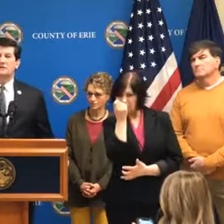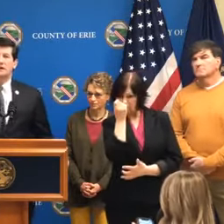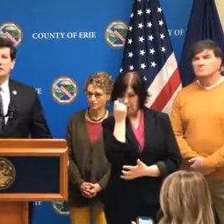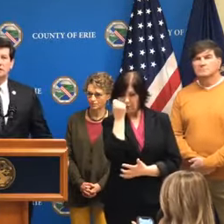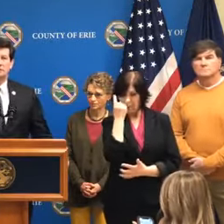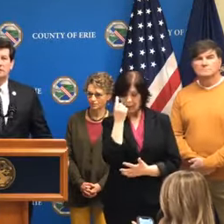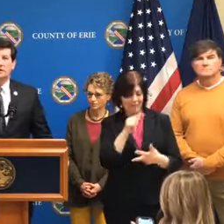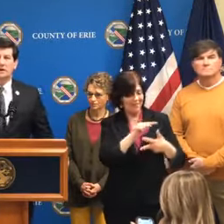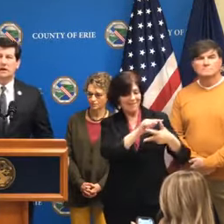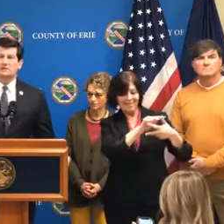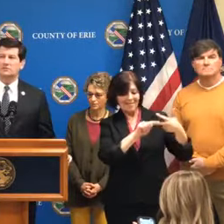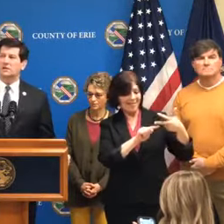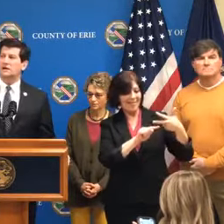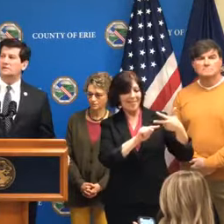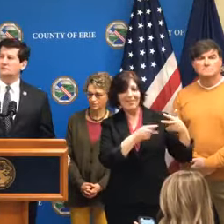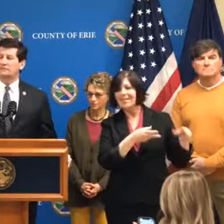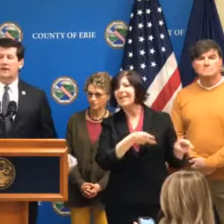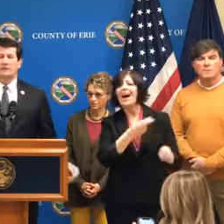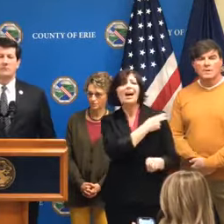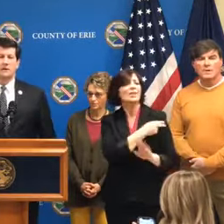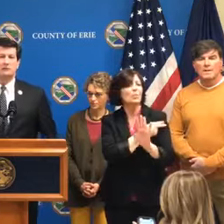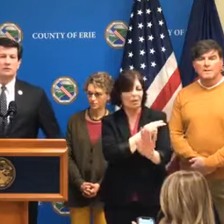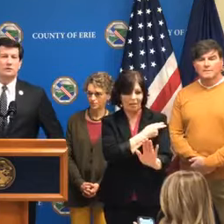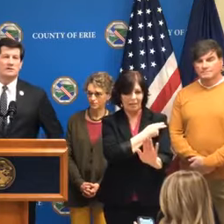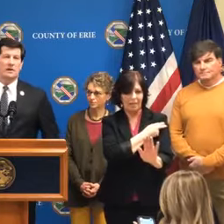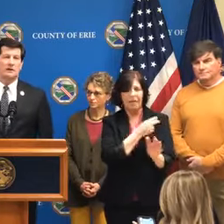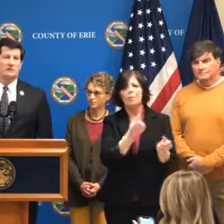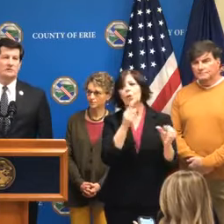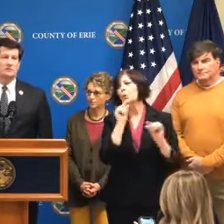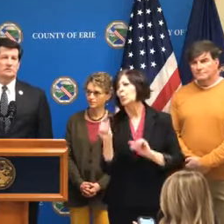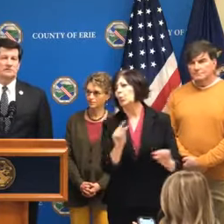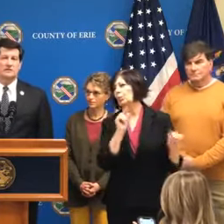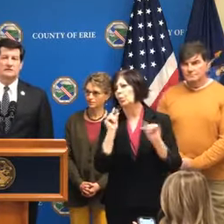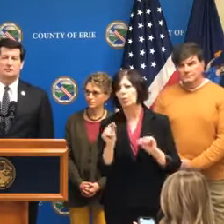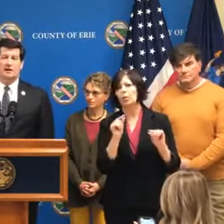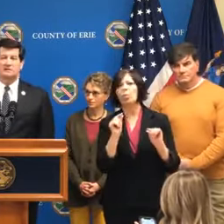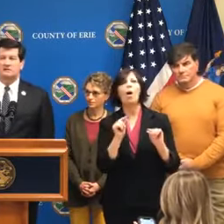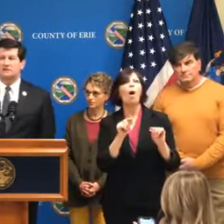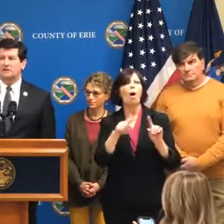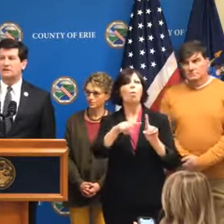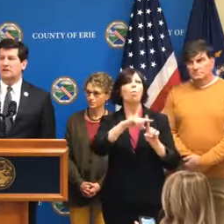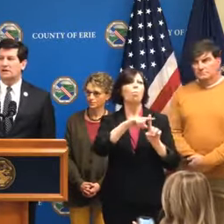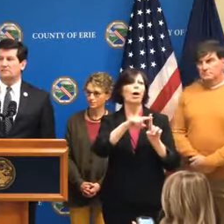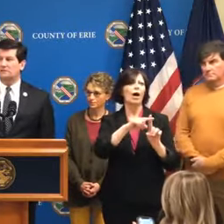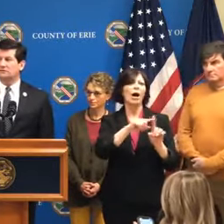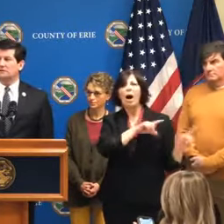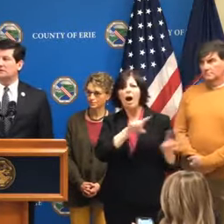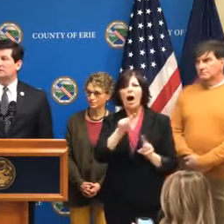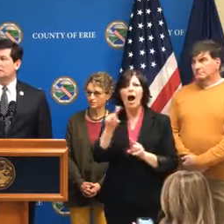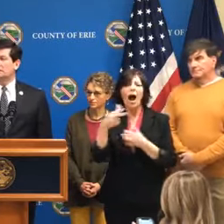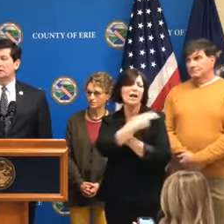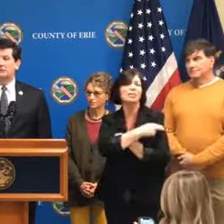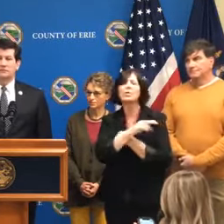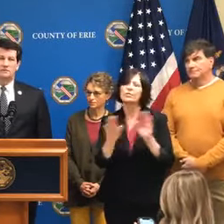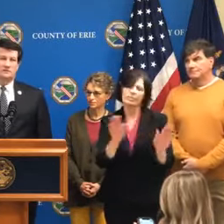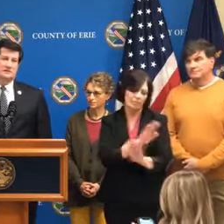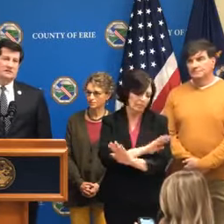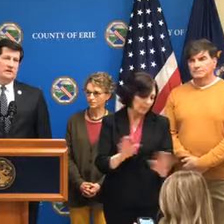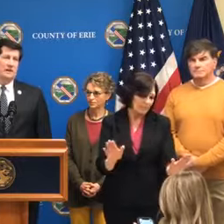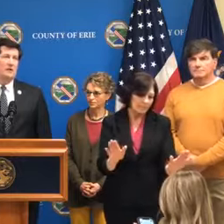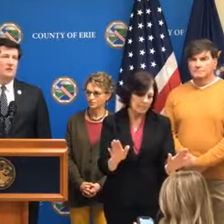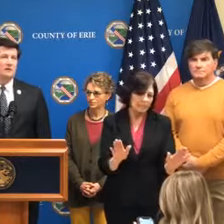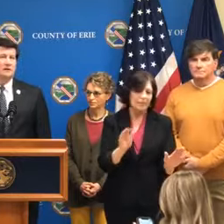understand that none of them are hospitalized. We've had many rumors about individuals who've tested positive in area hospitals. All those,